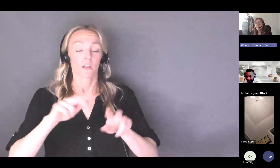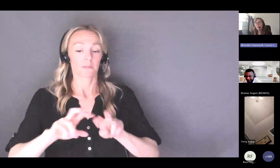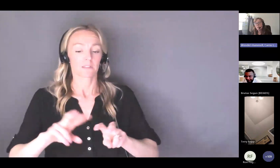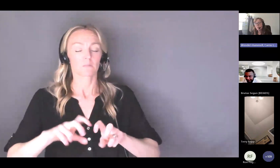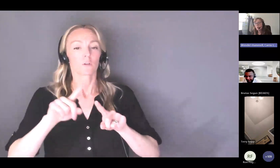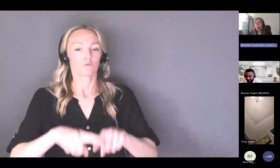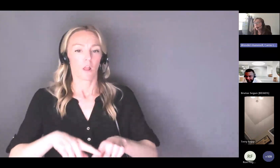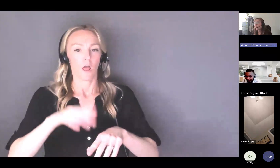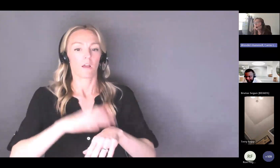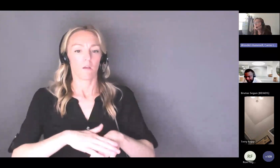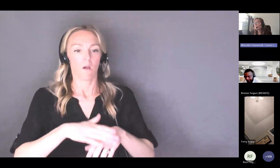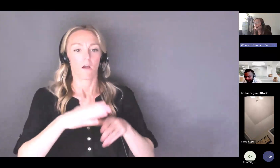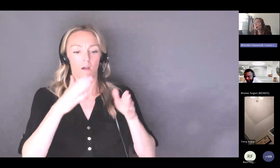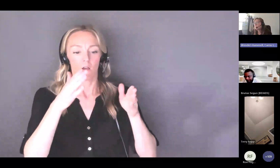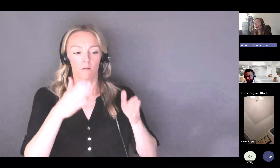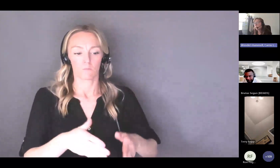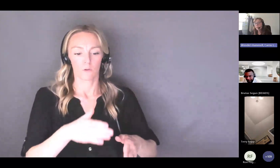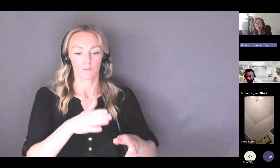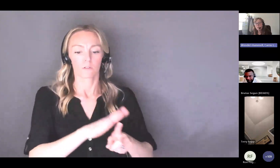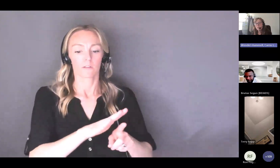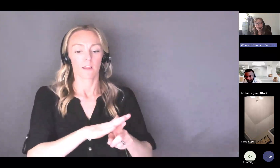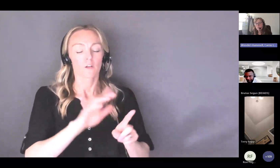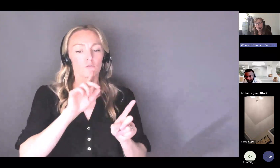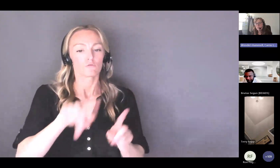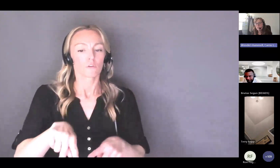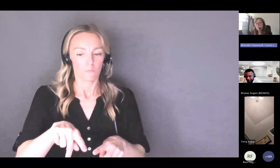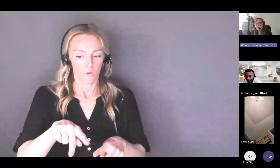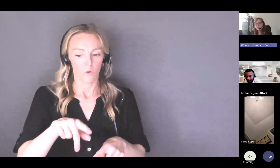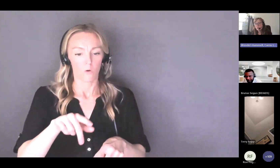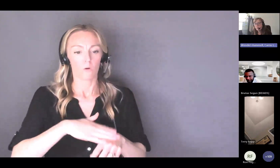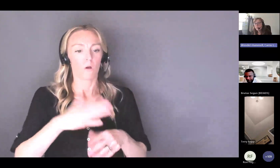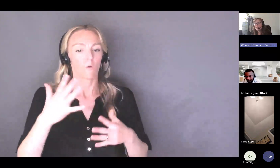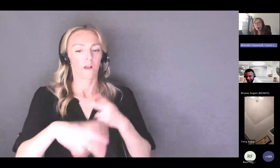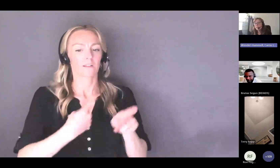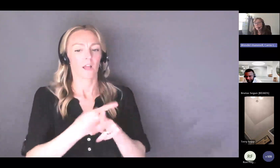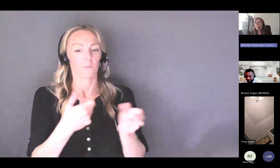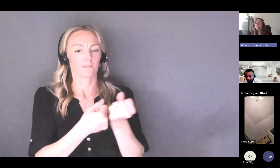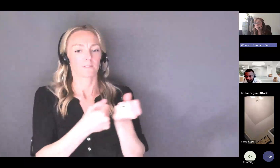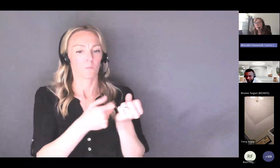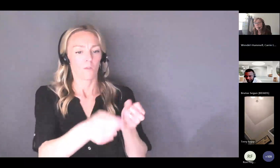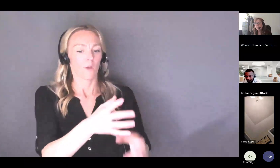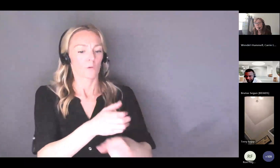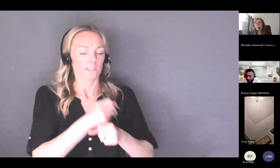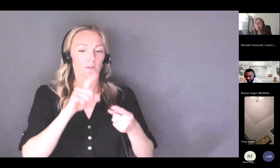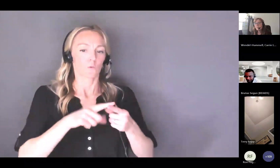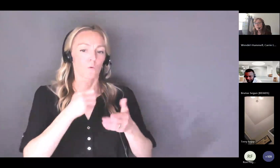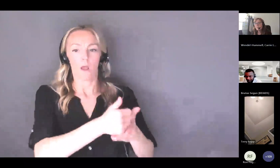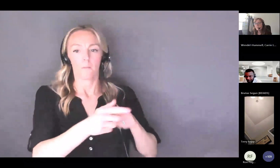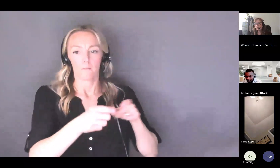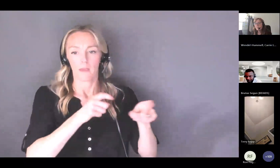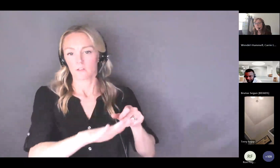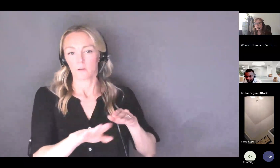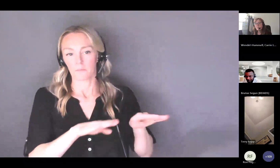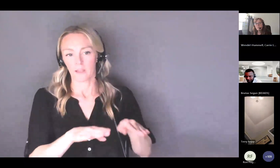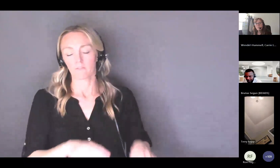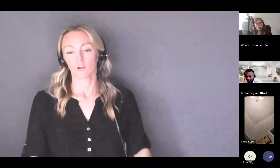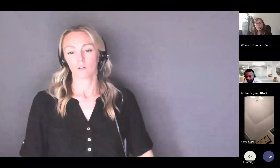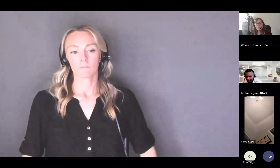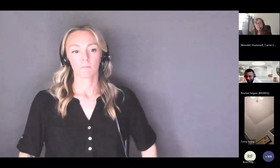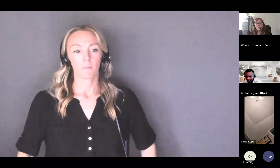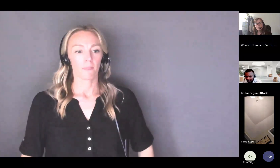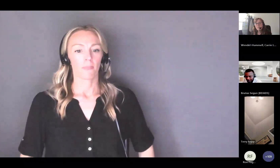the individual's report on the type of support that the person is receiving to manage their behaviors. This is